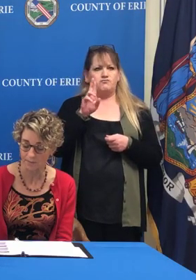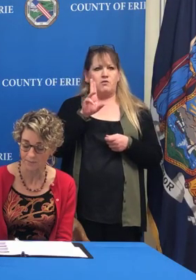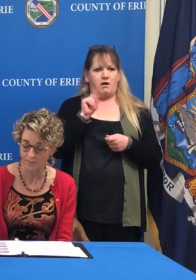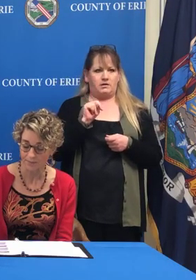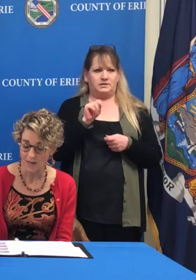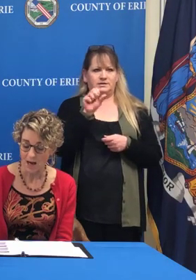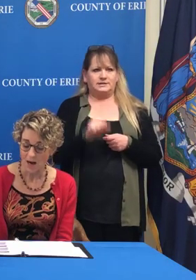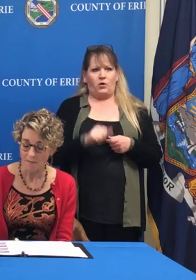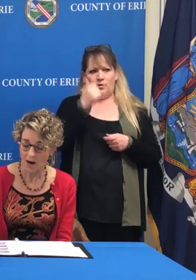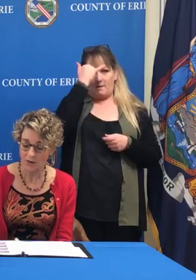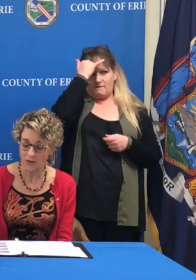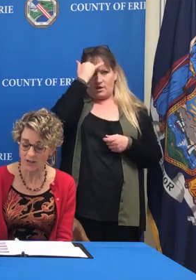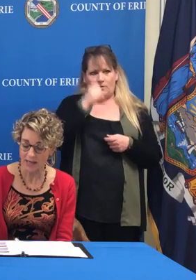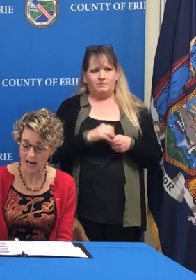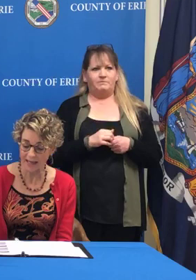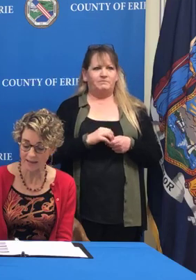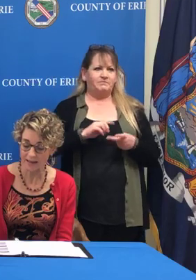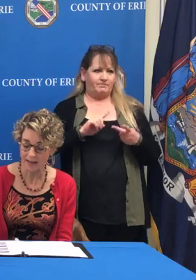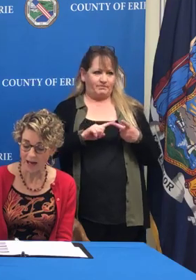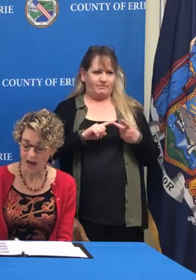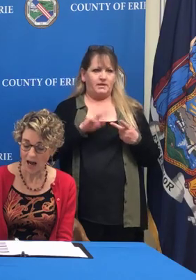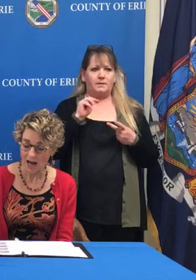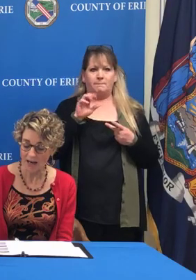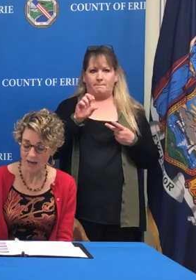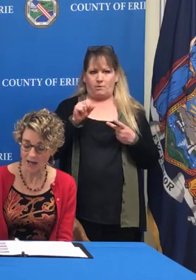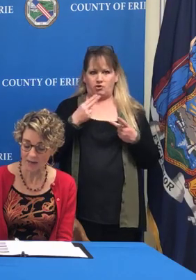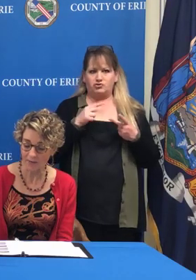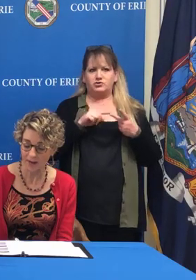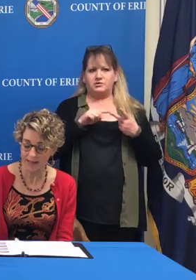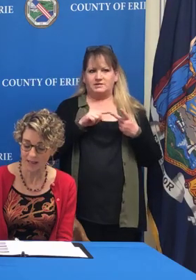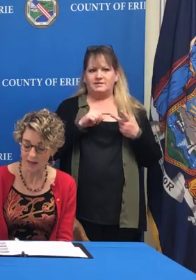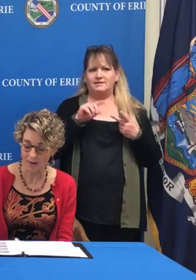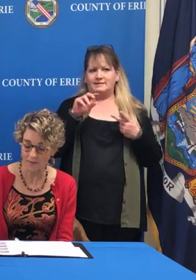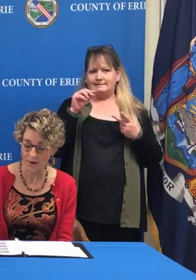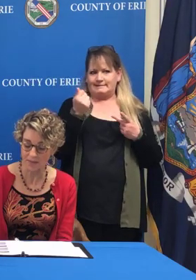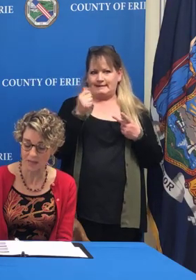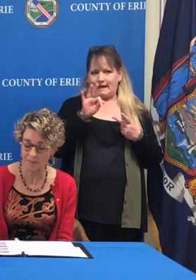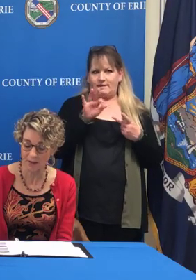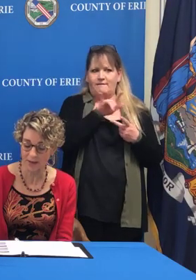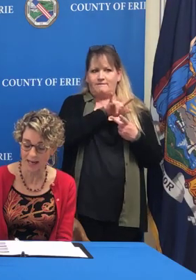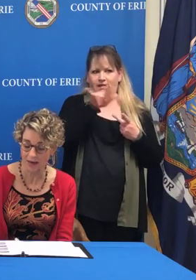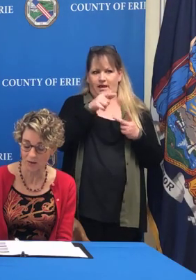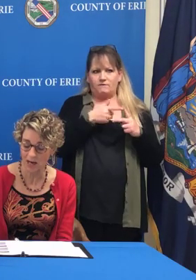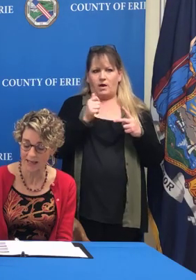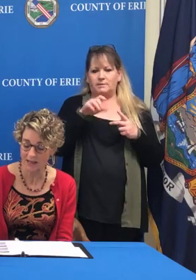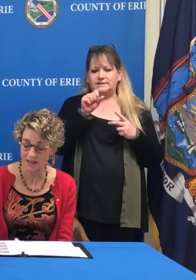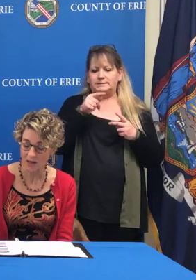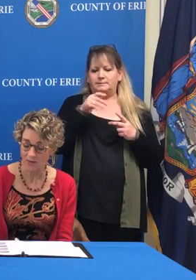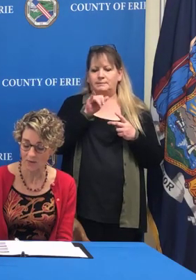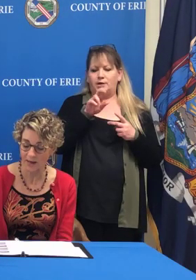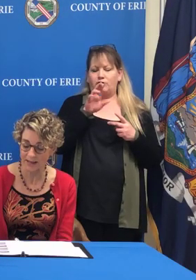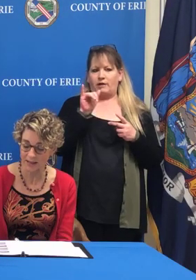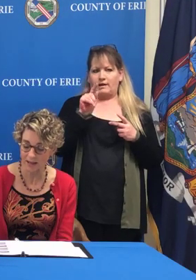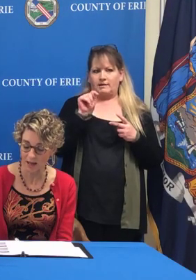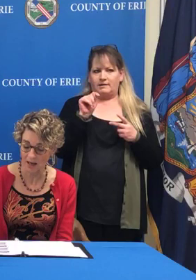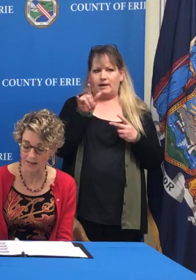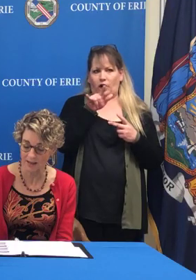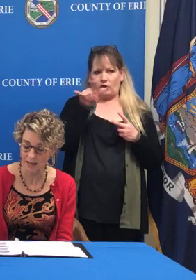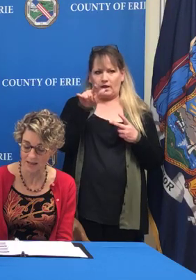Buffalo. March 9th on a flight from Spirit Airlines,